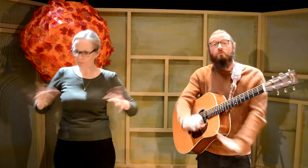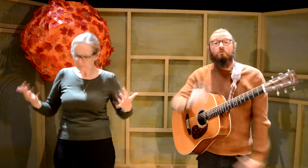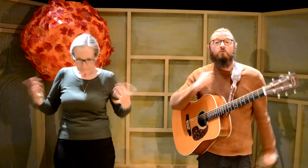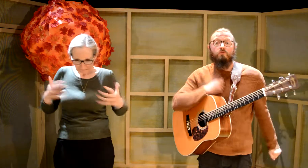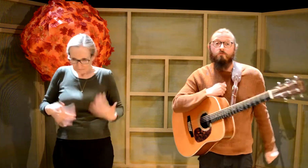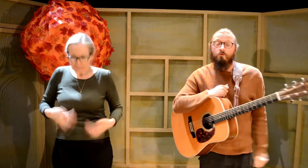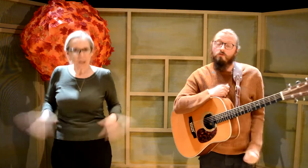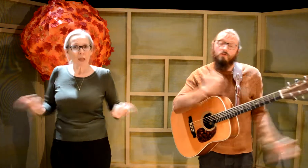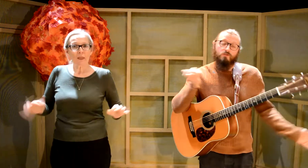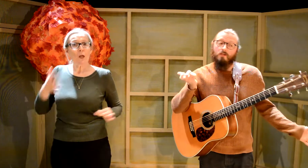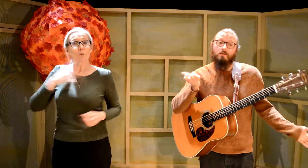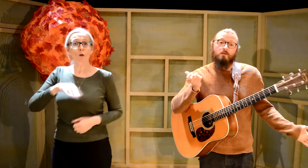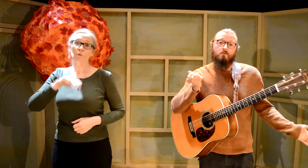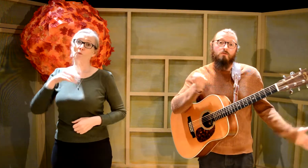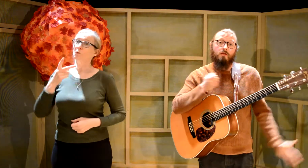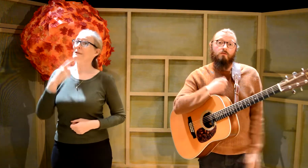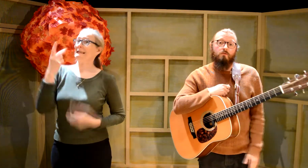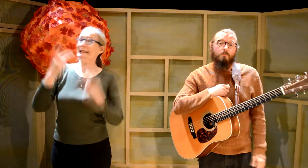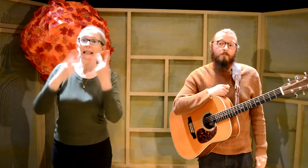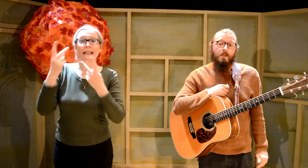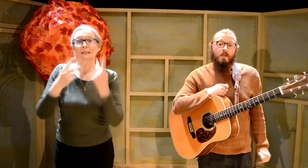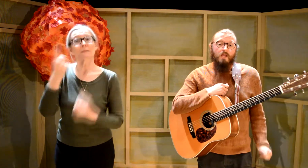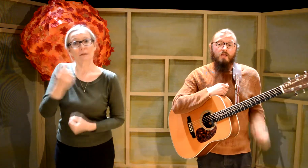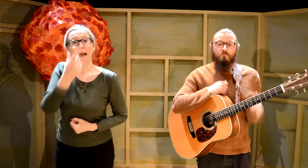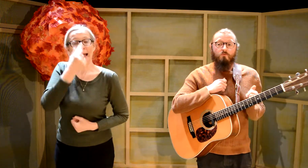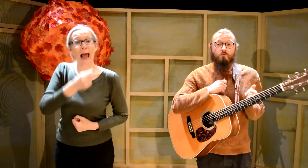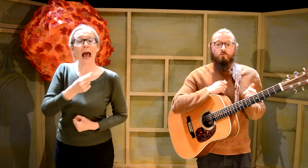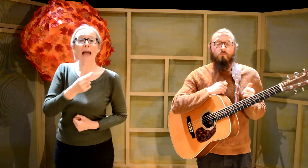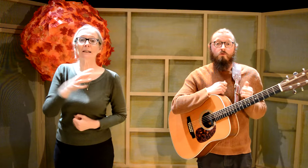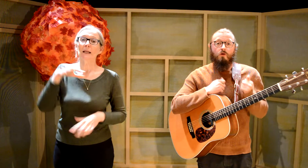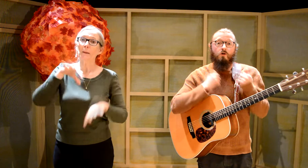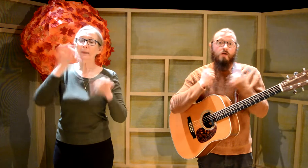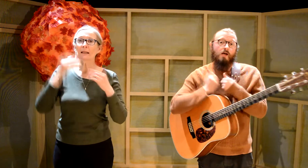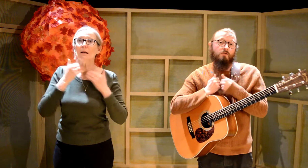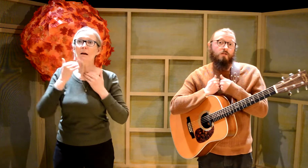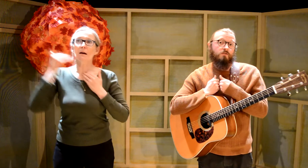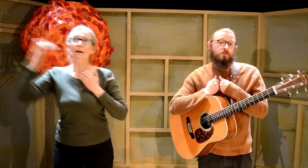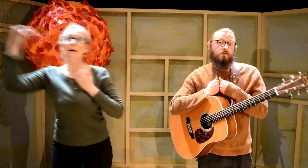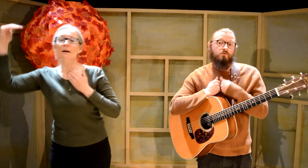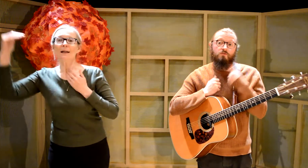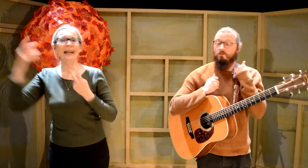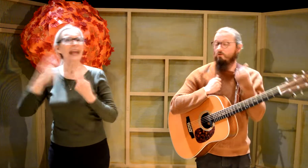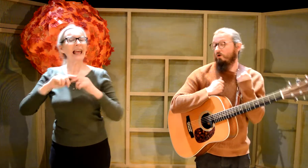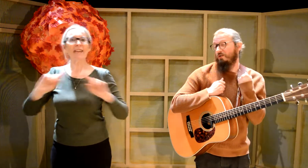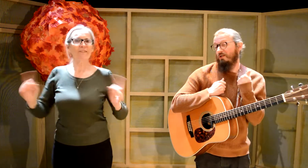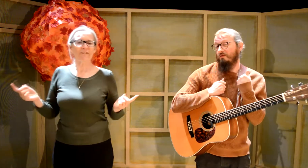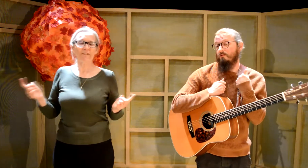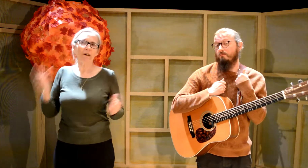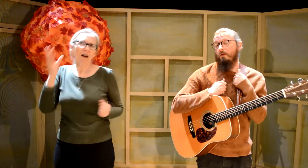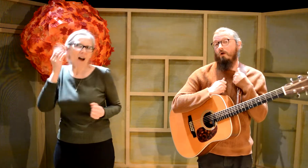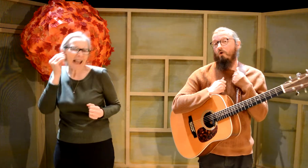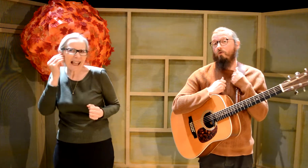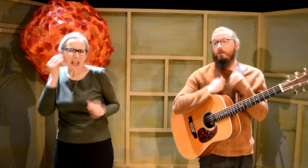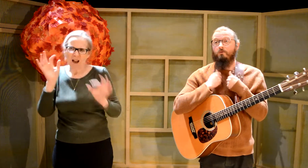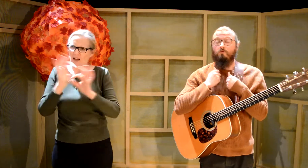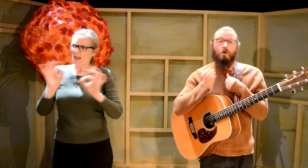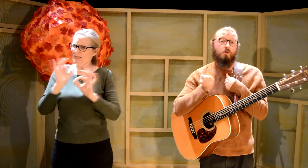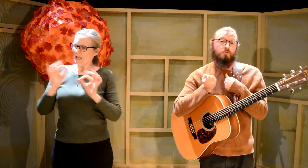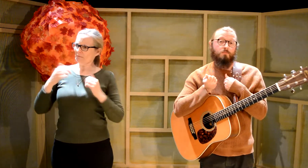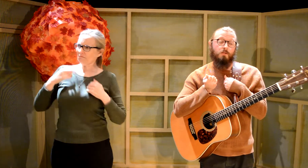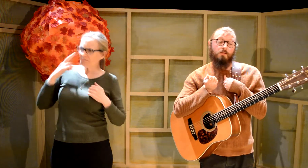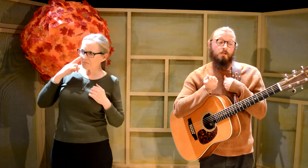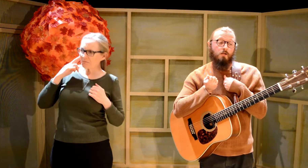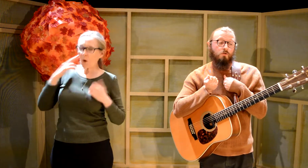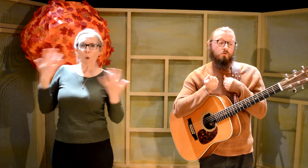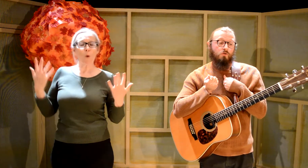and you just want to use your voice, you can sing any notes you like to. If you can't access the notes, you can't hear them, or maybe you